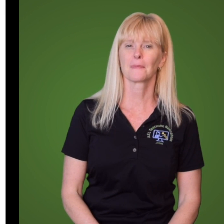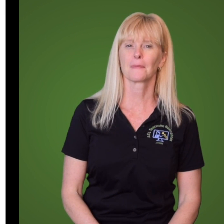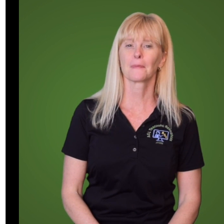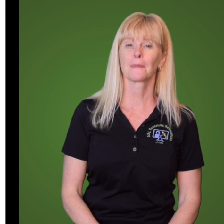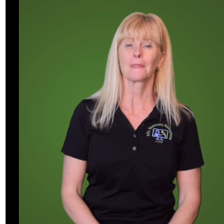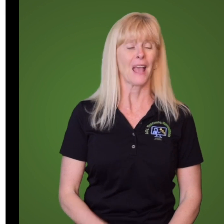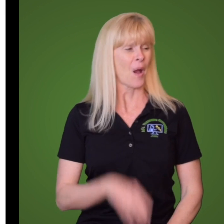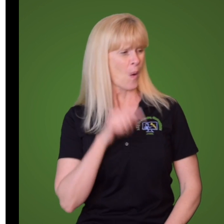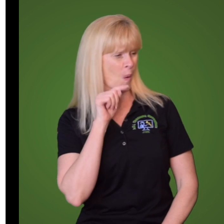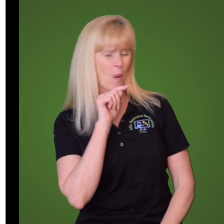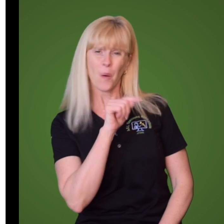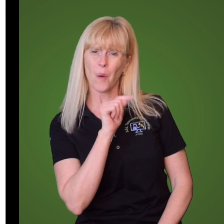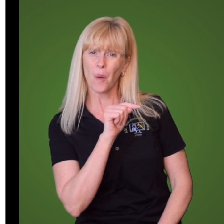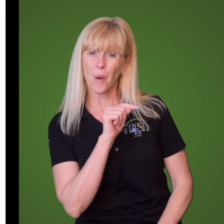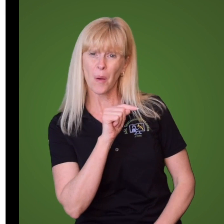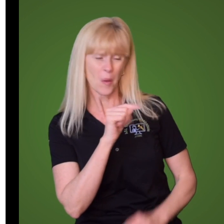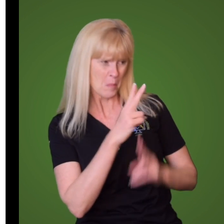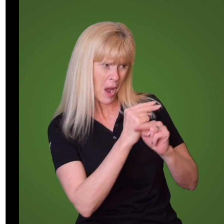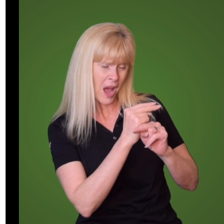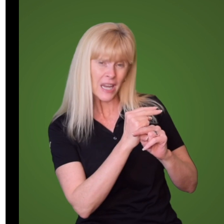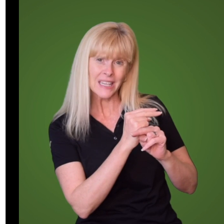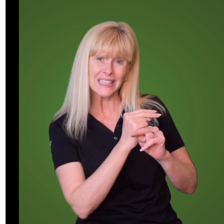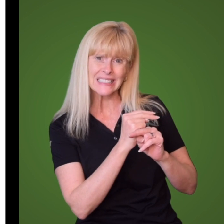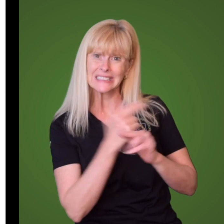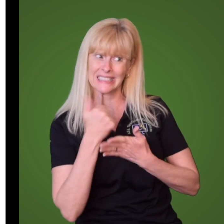This bunny needs help to hear.